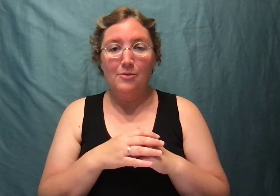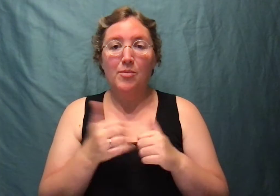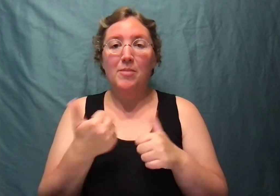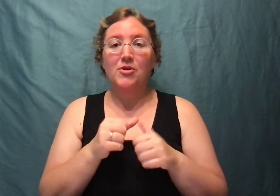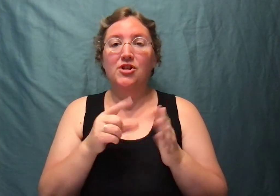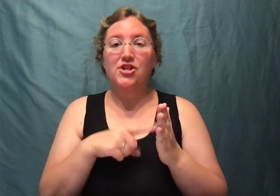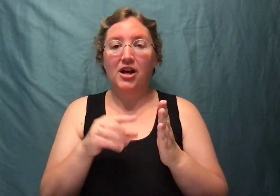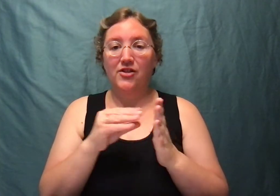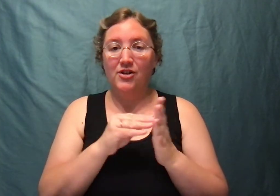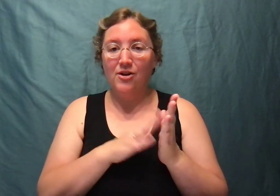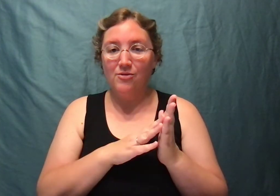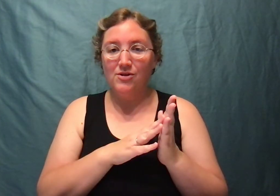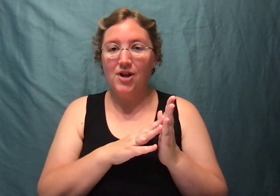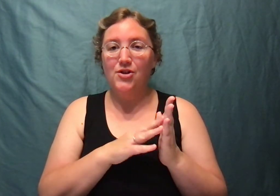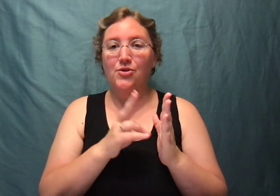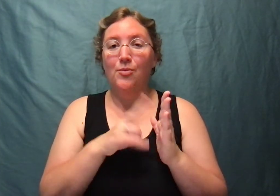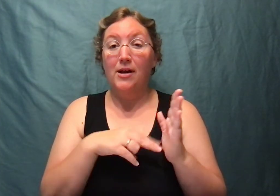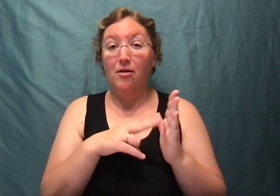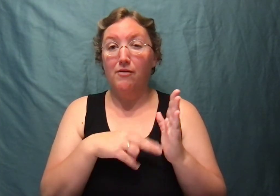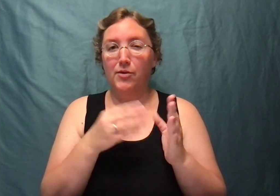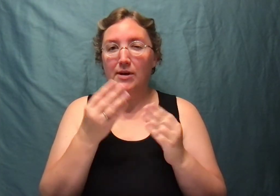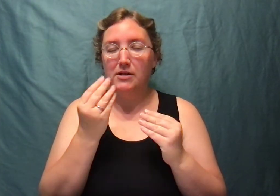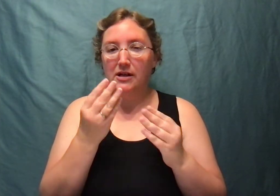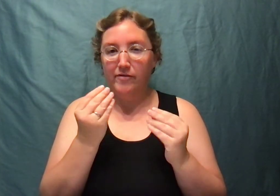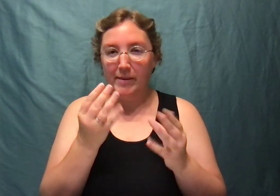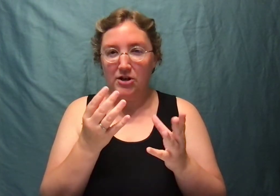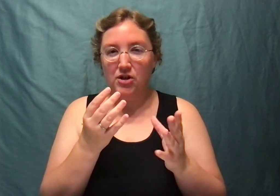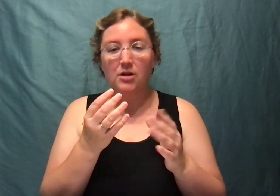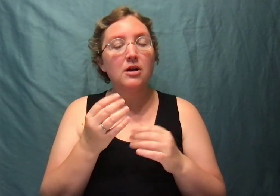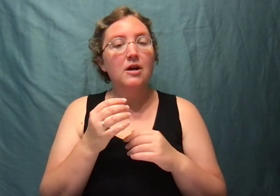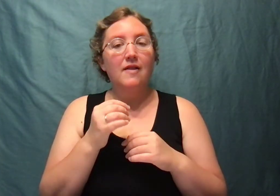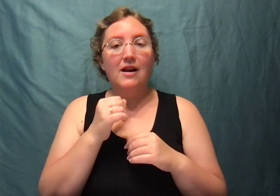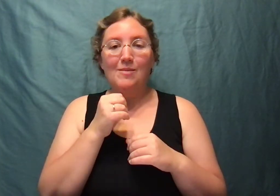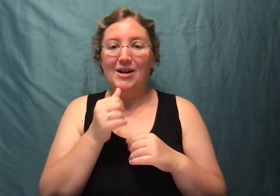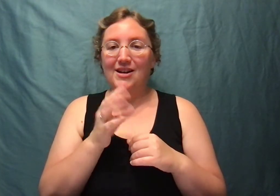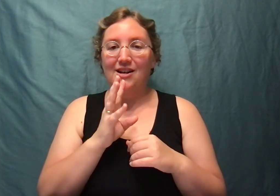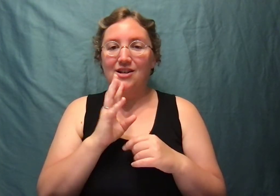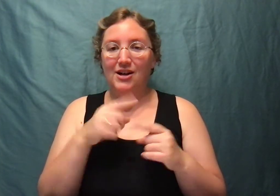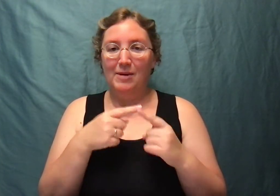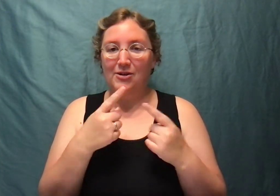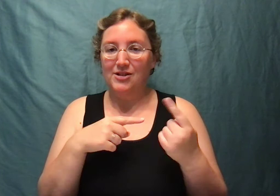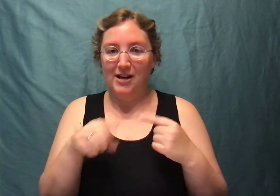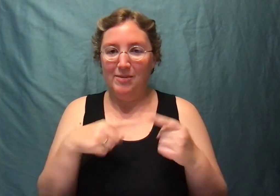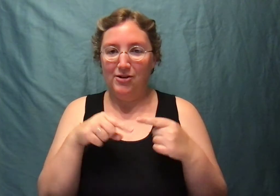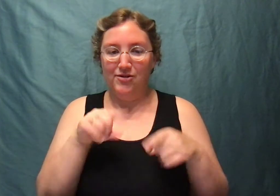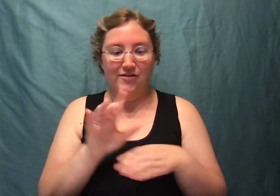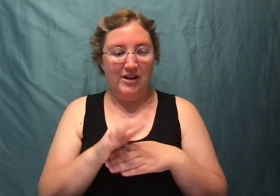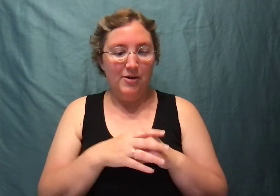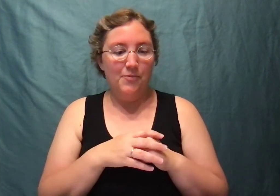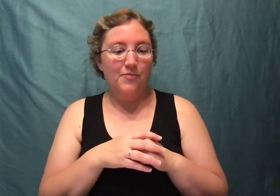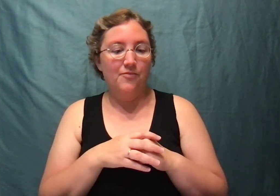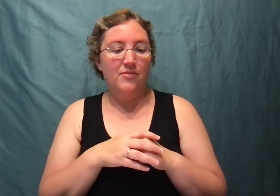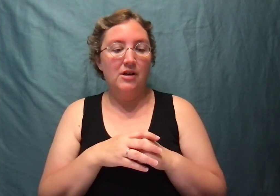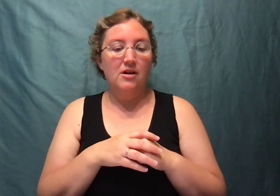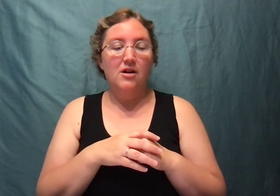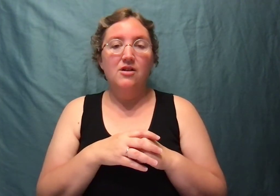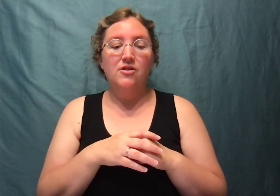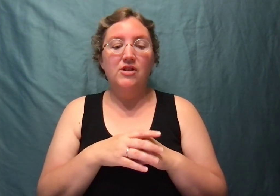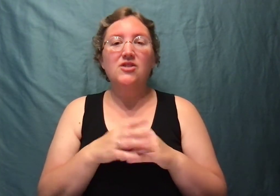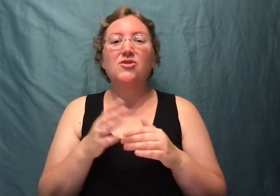remember to check the notes to read all of the rest of the information that I'm not going to talk about or sign about during the video. So these are